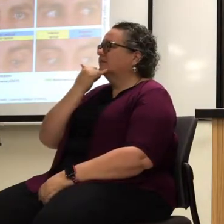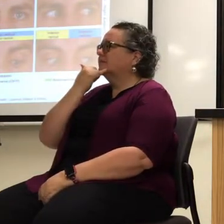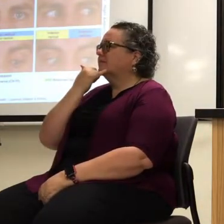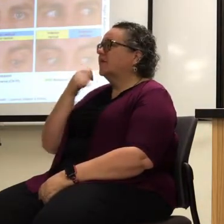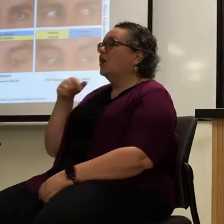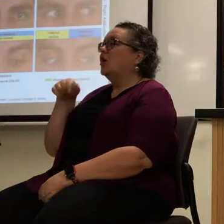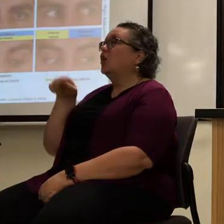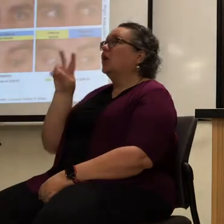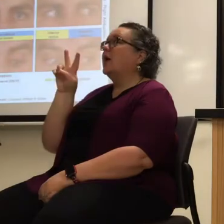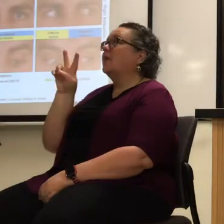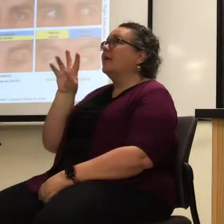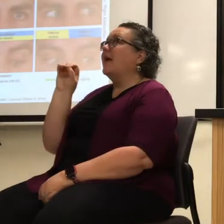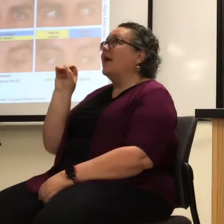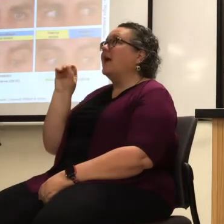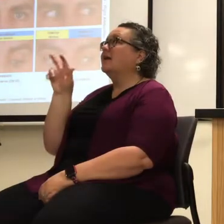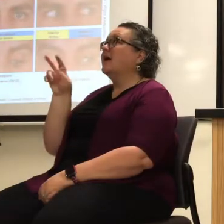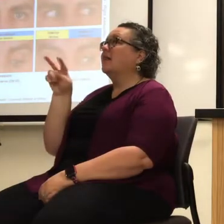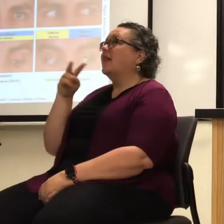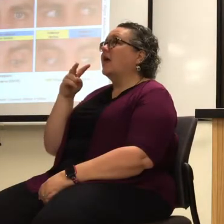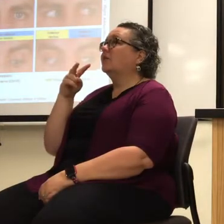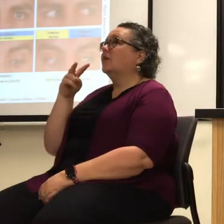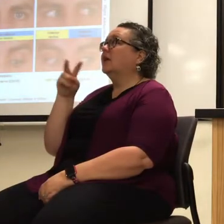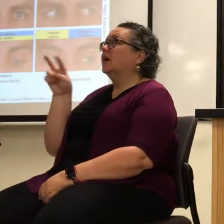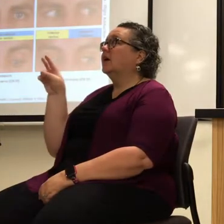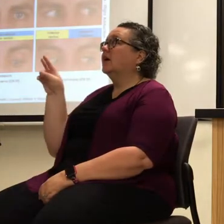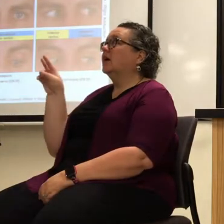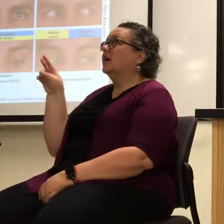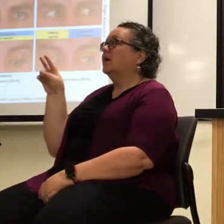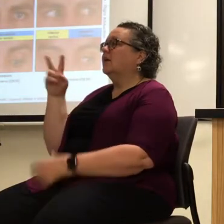Look up and laterally.